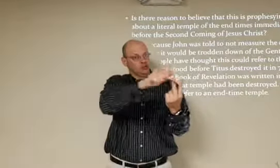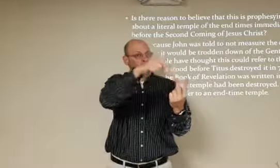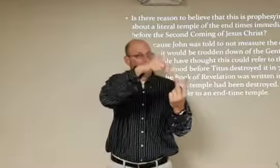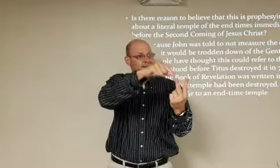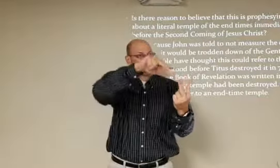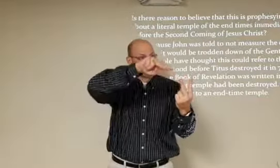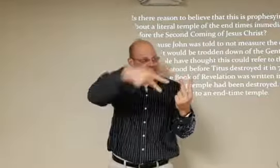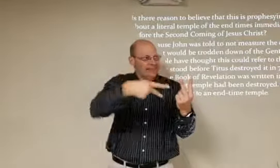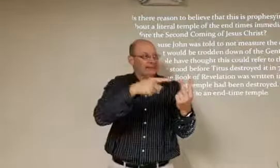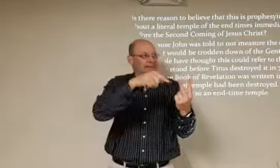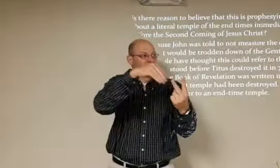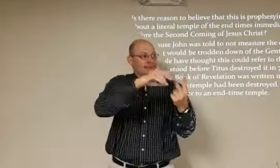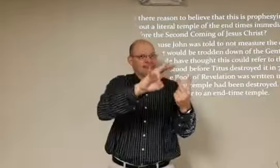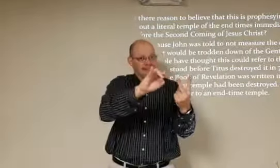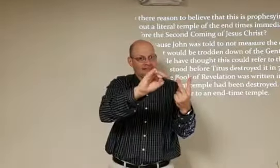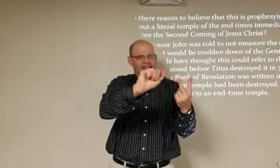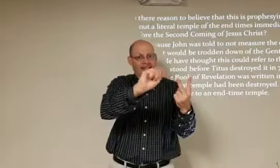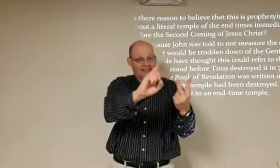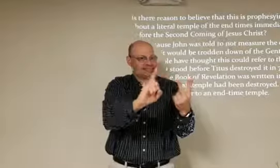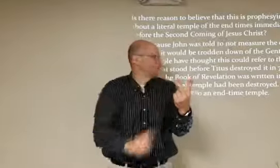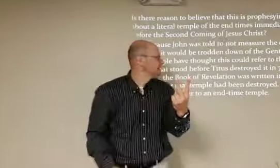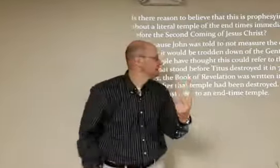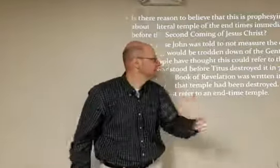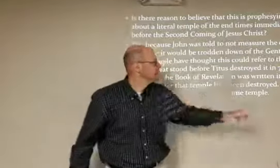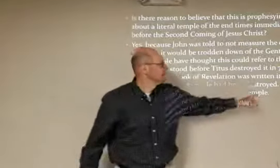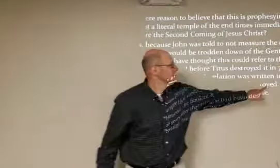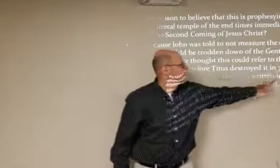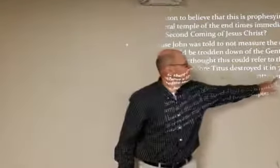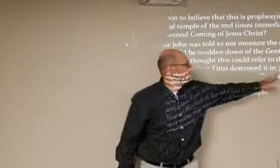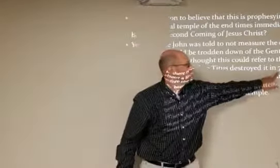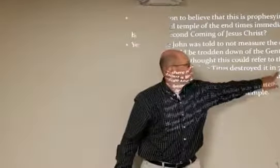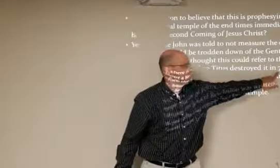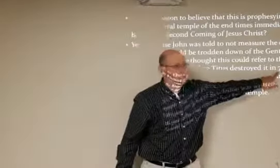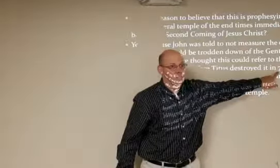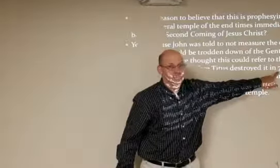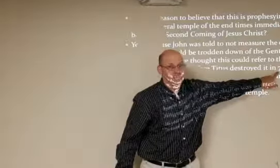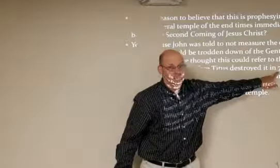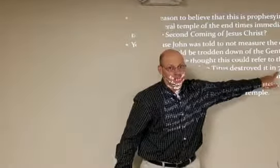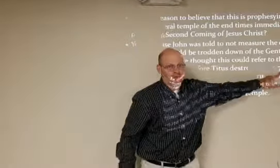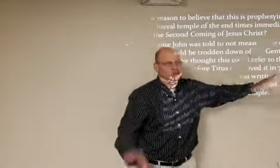that was before the Romans, they ordered it to be destroyed in 70 AD.